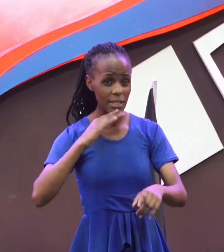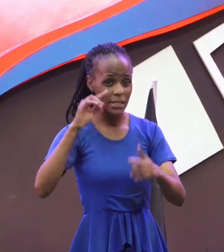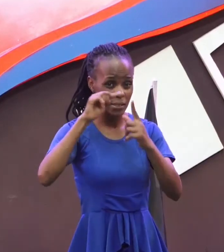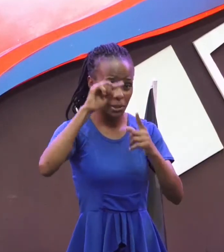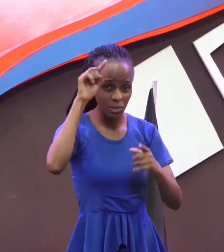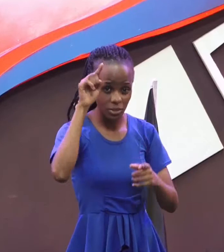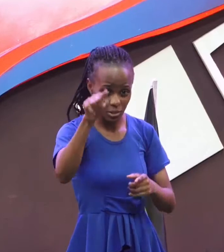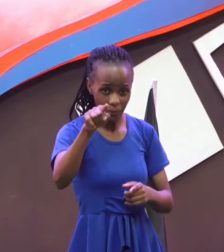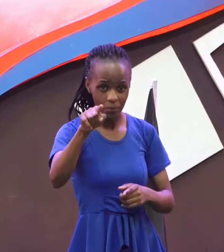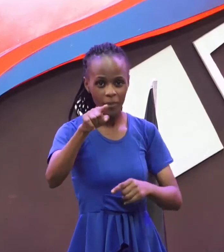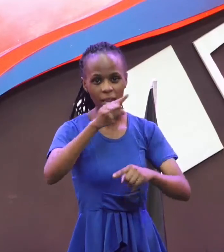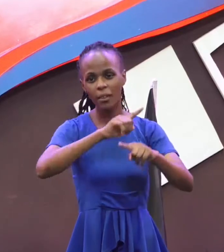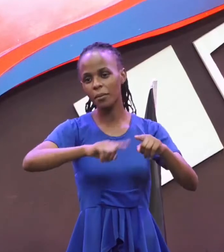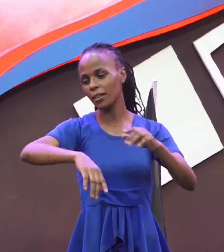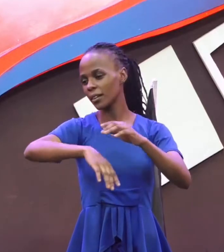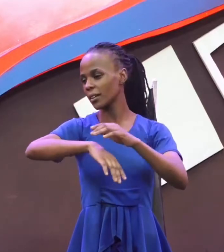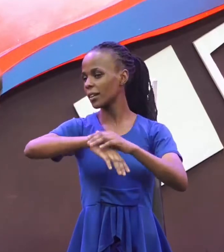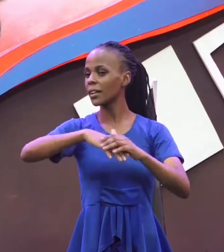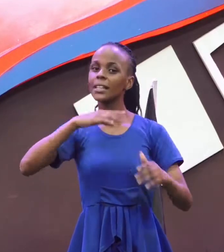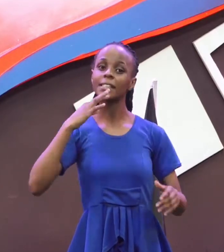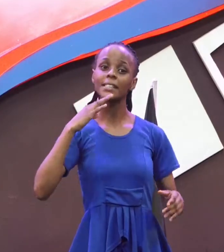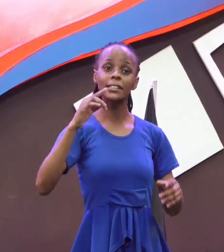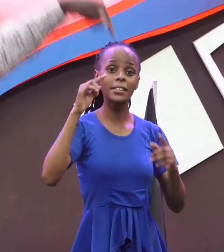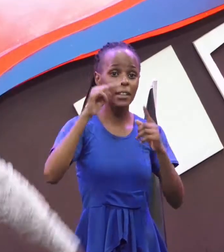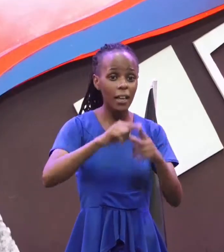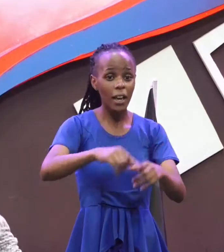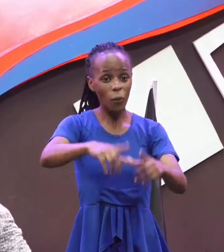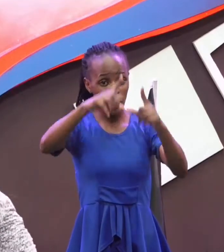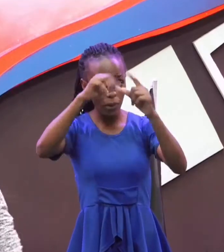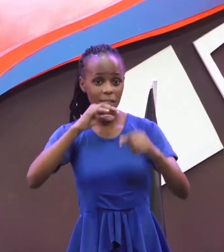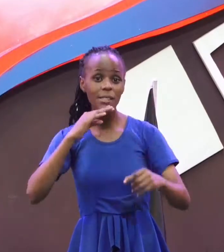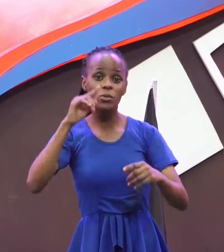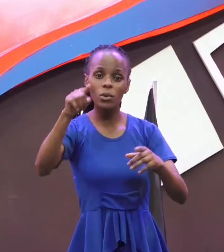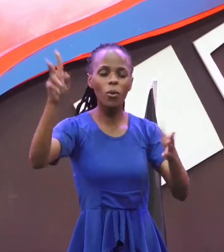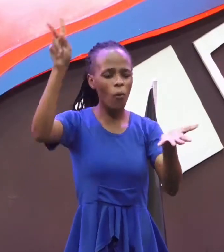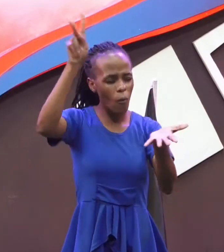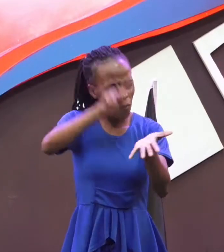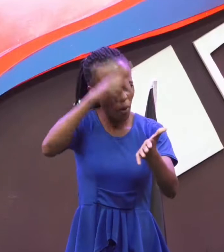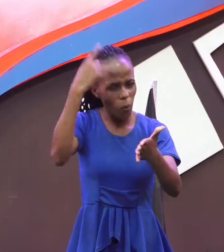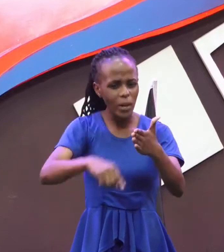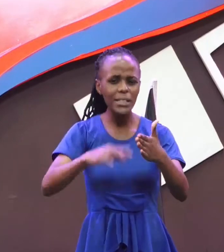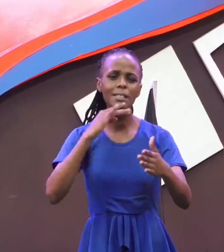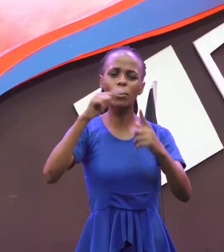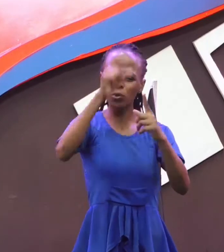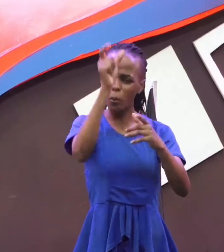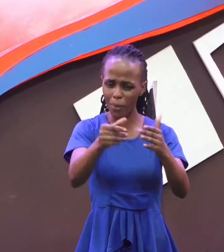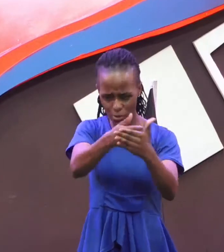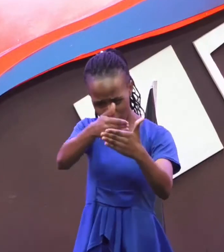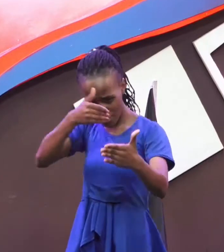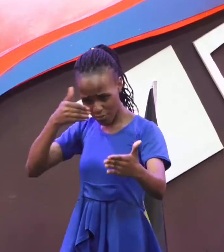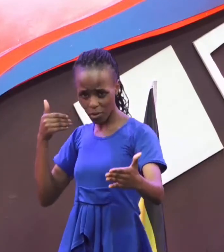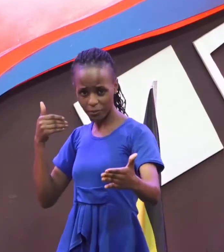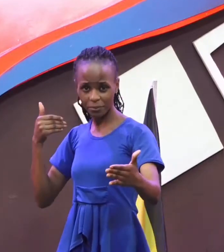Lord may speak to you. But what he speaks to you just ascertains and affirms what he